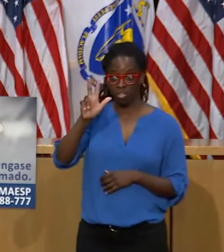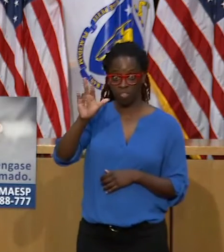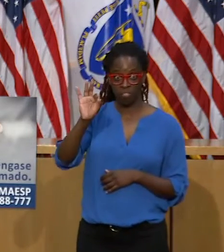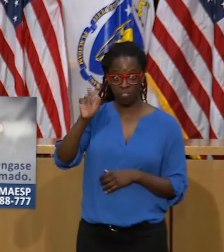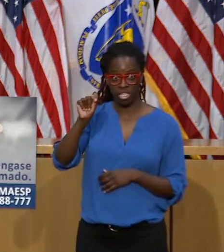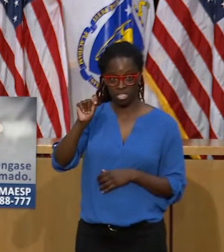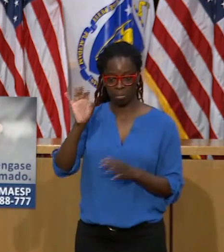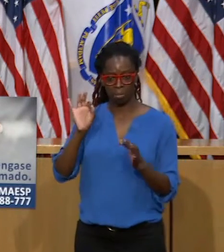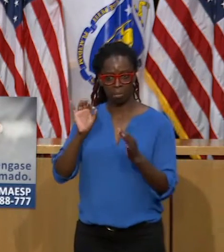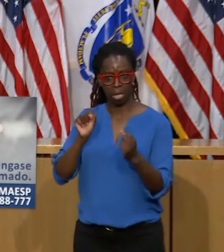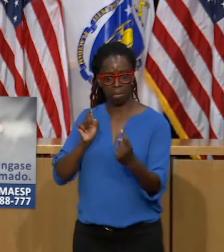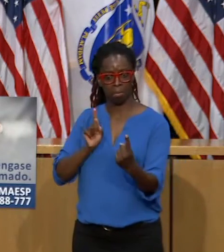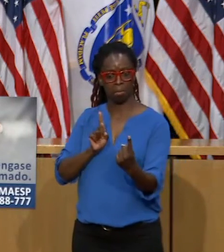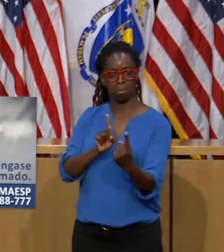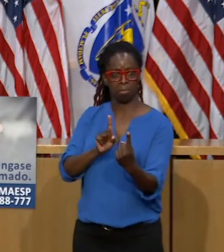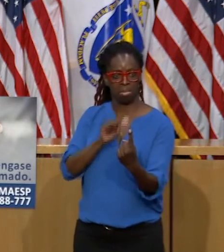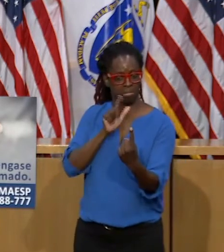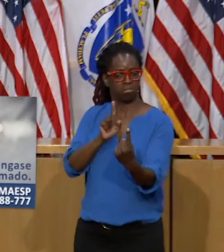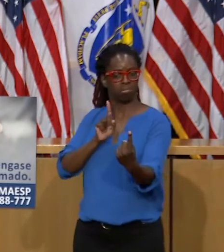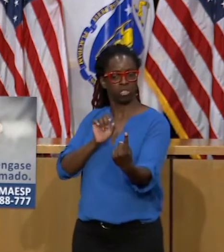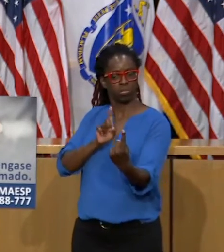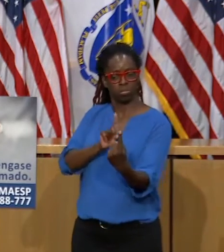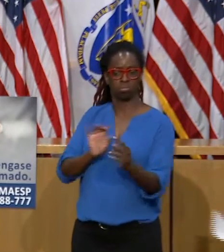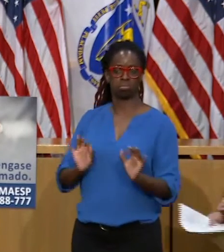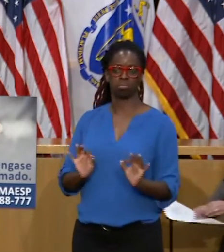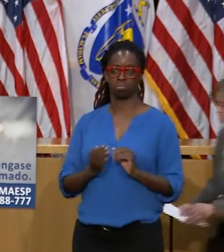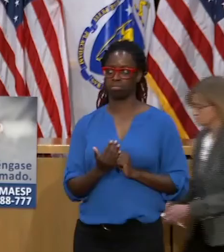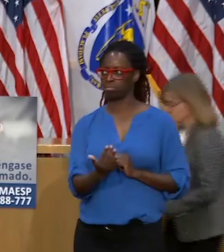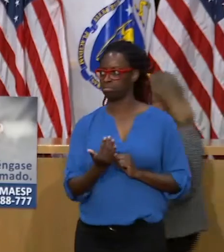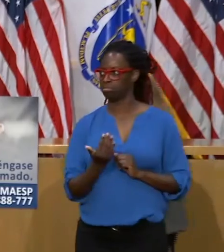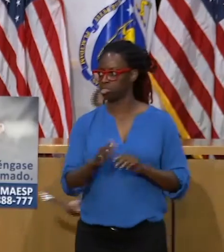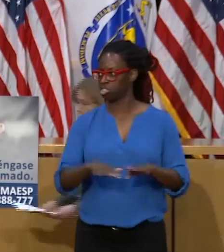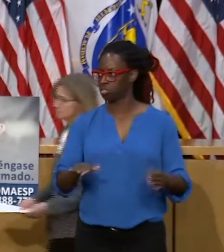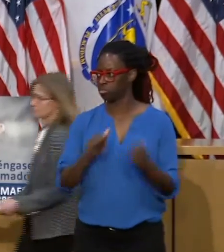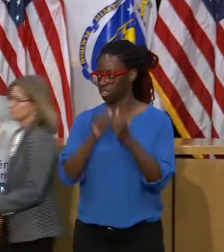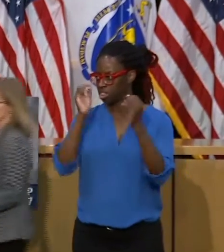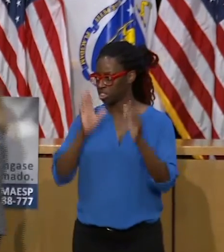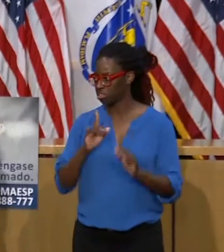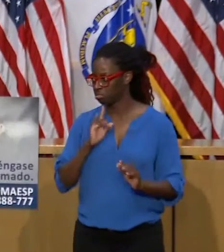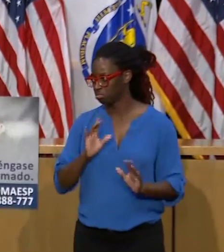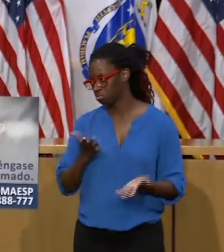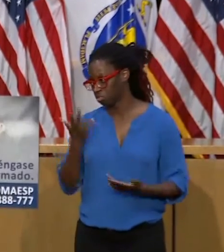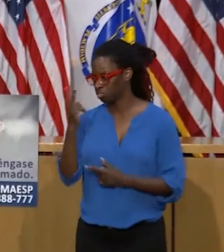3 feet that there are more issues. But doctor, do you want to take that one?